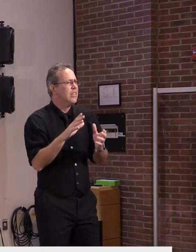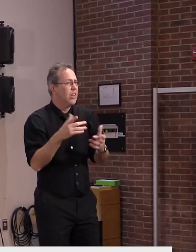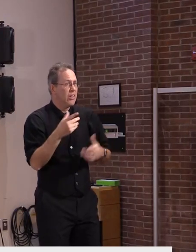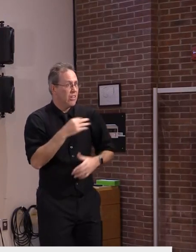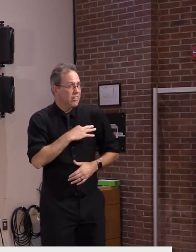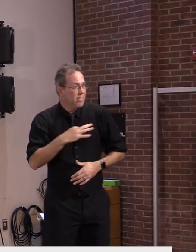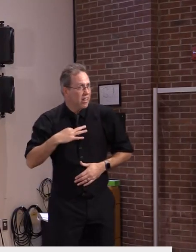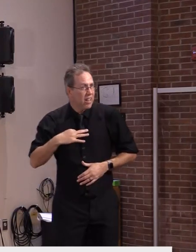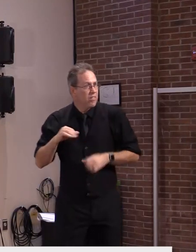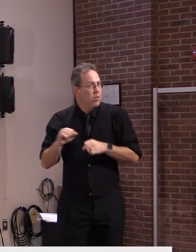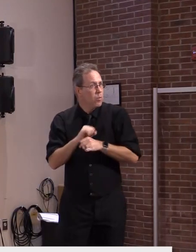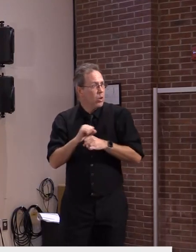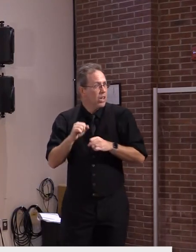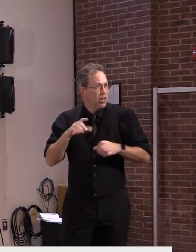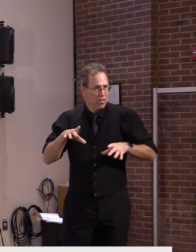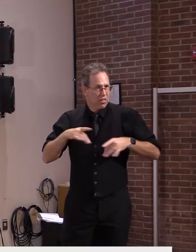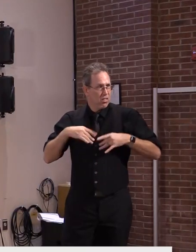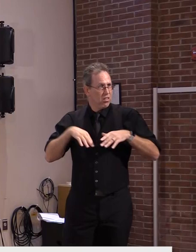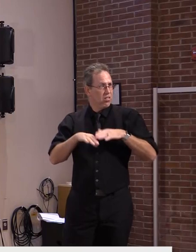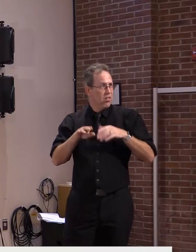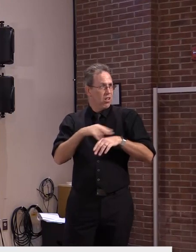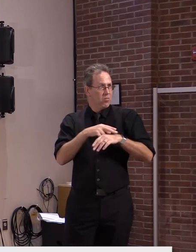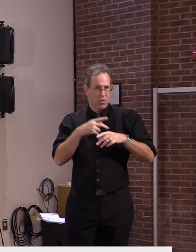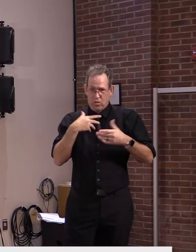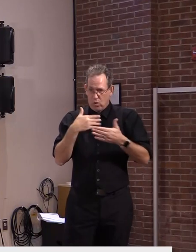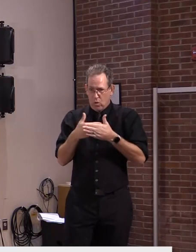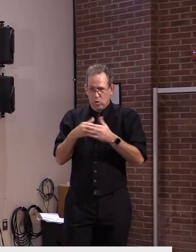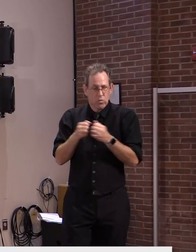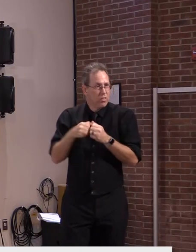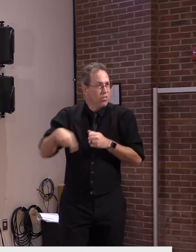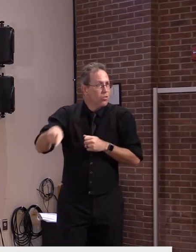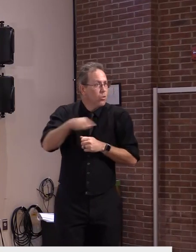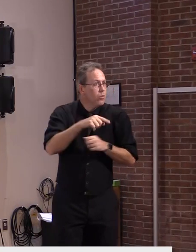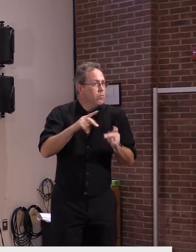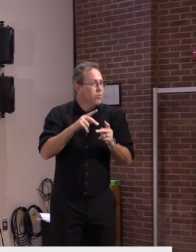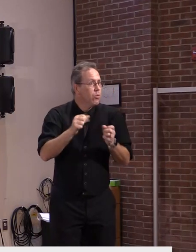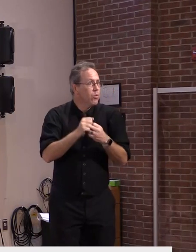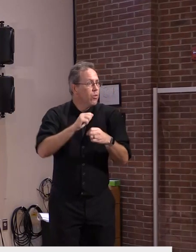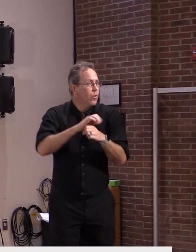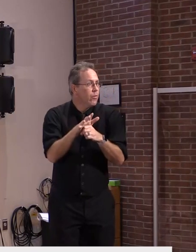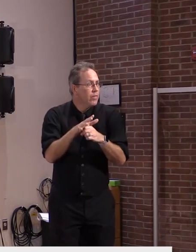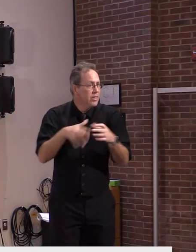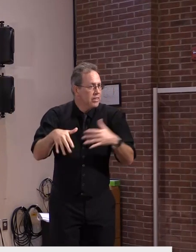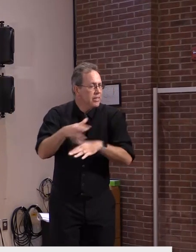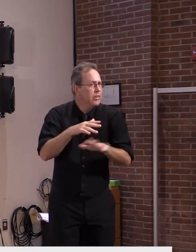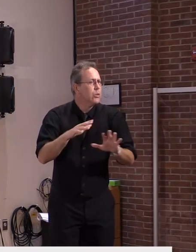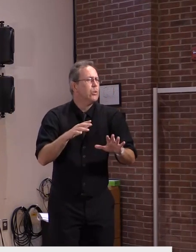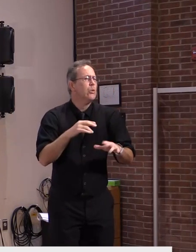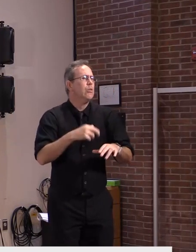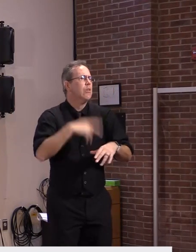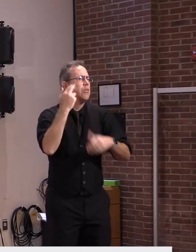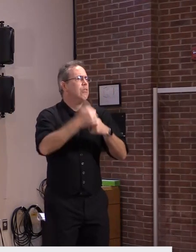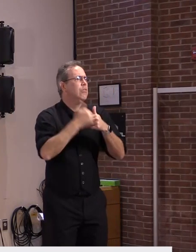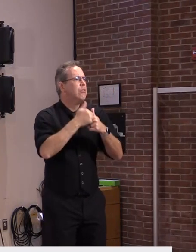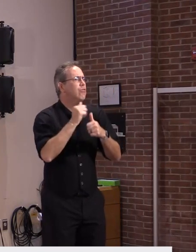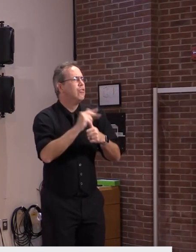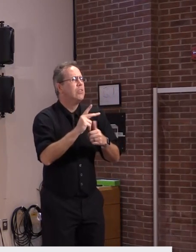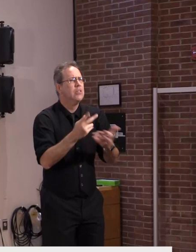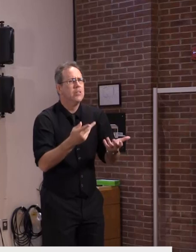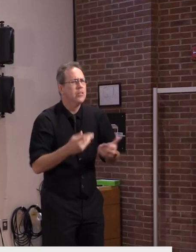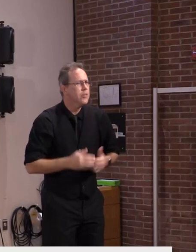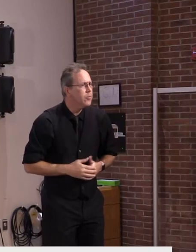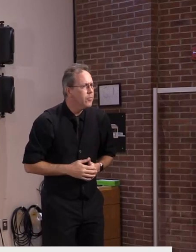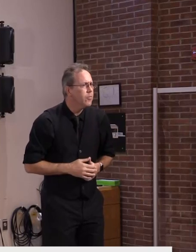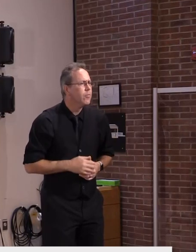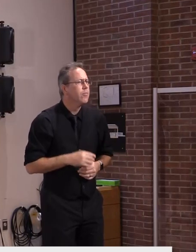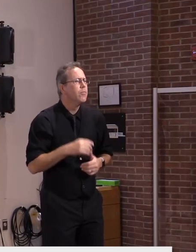hospital be exposed to somebody with COVID. You recall that most people were delaying medical care because